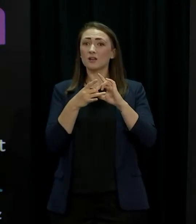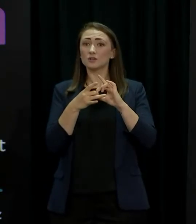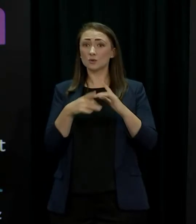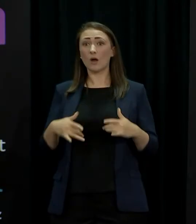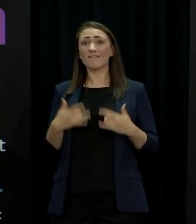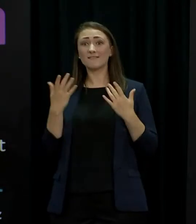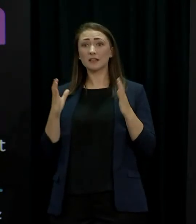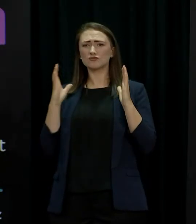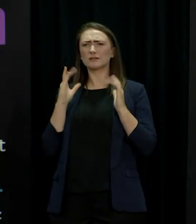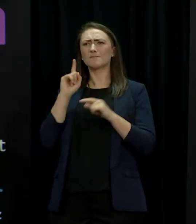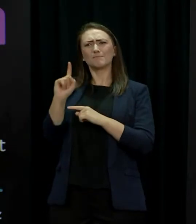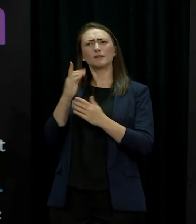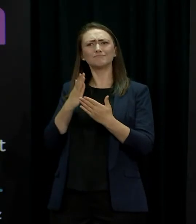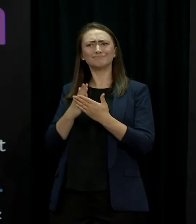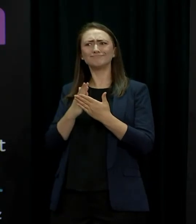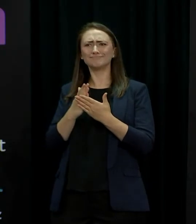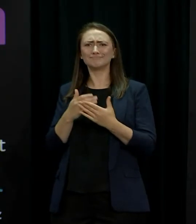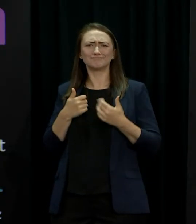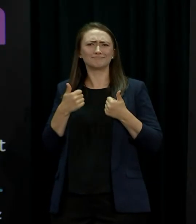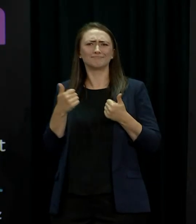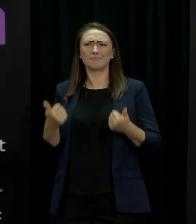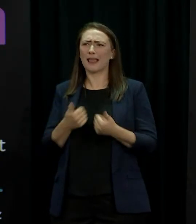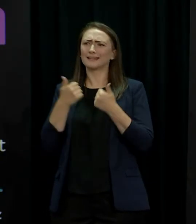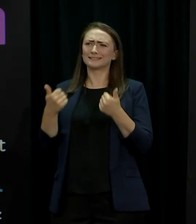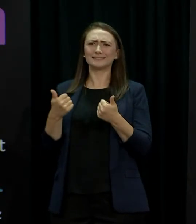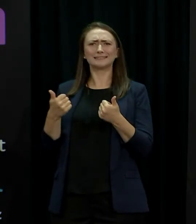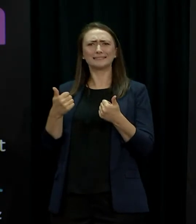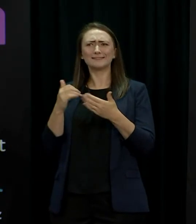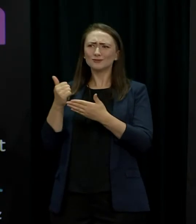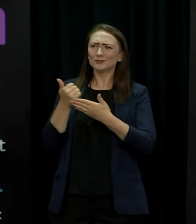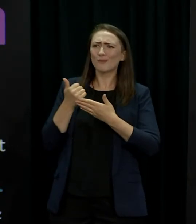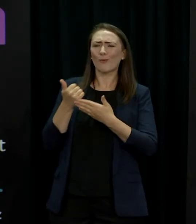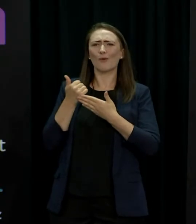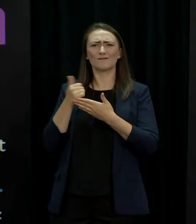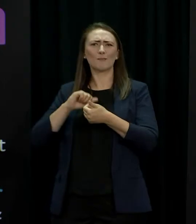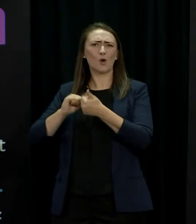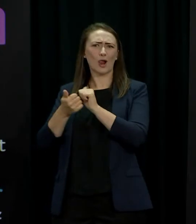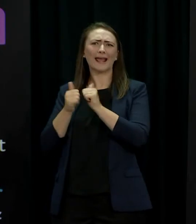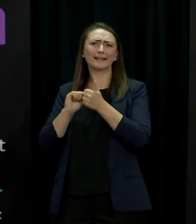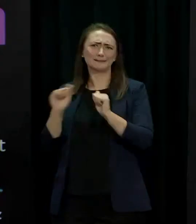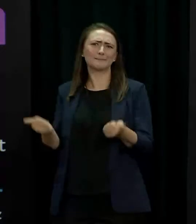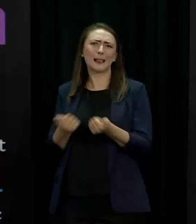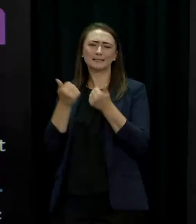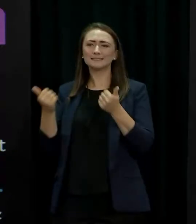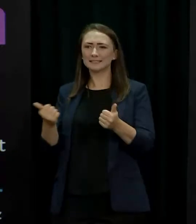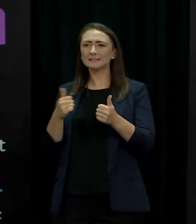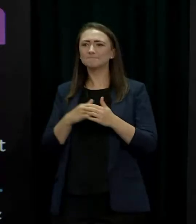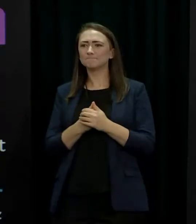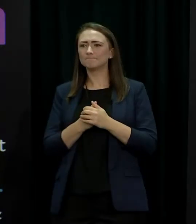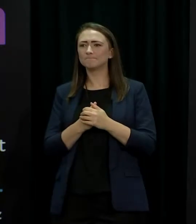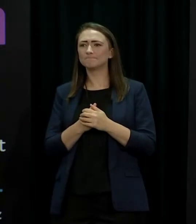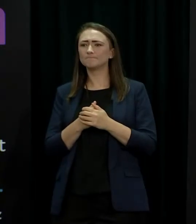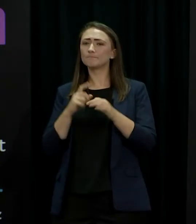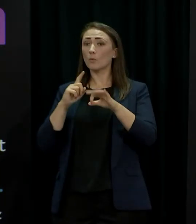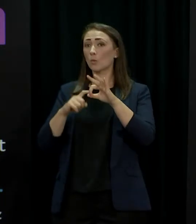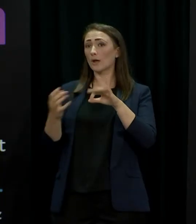felt supported and uplifted by many, many colleagues. And in terms of your successor, do you think it'll be a